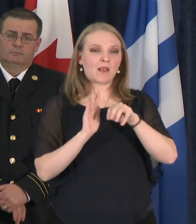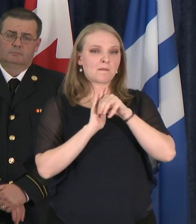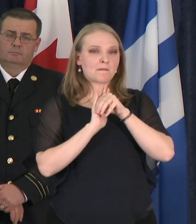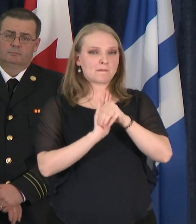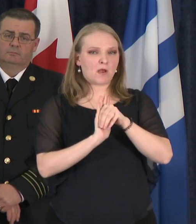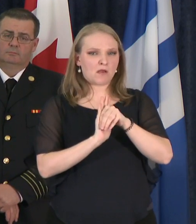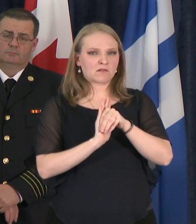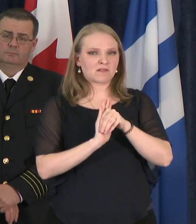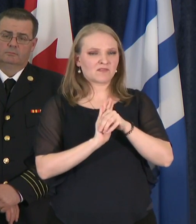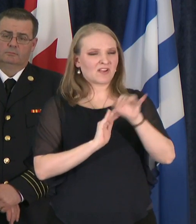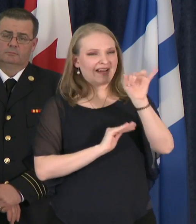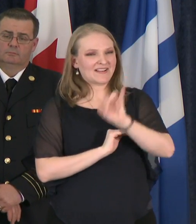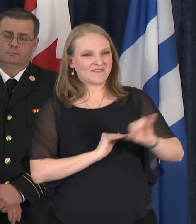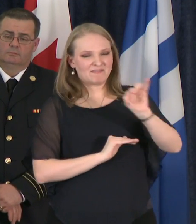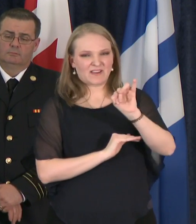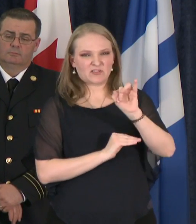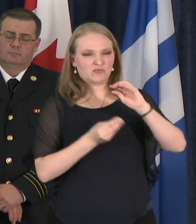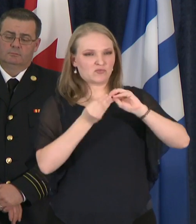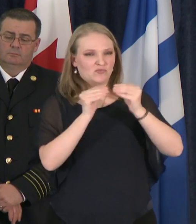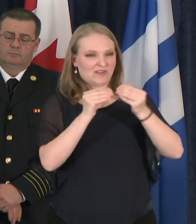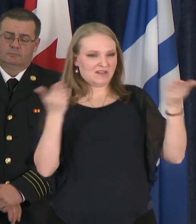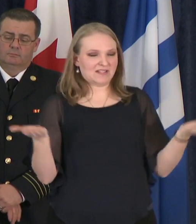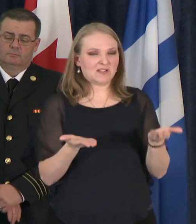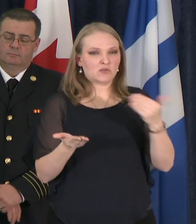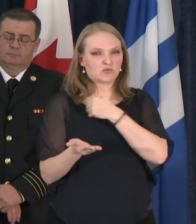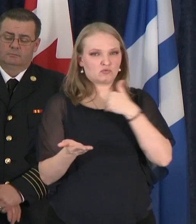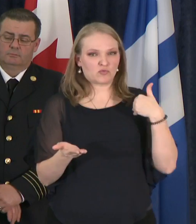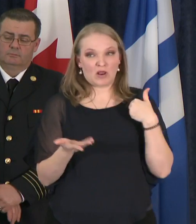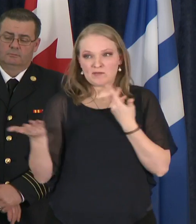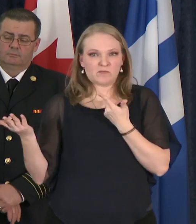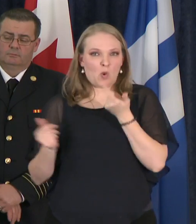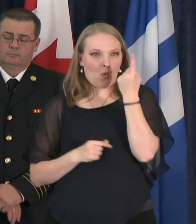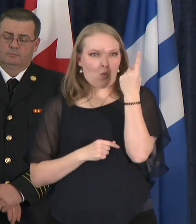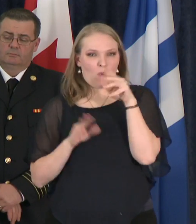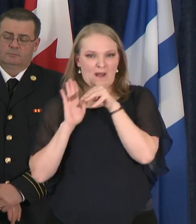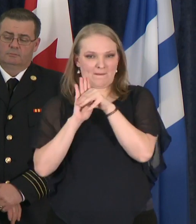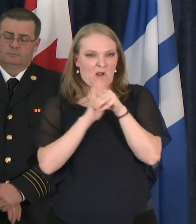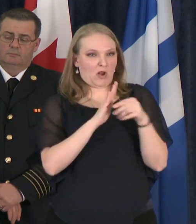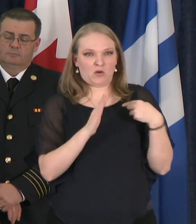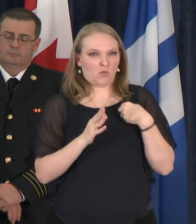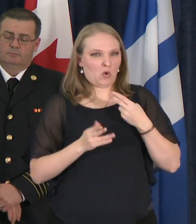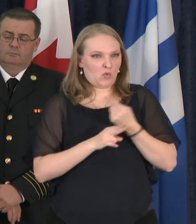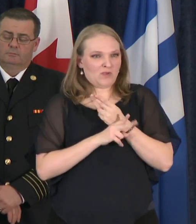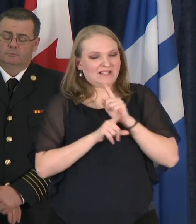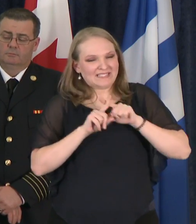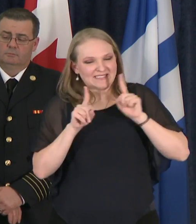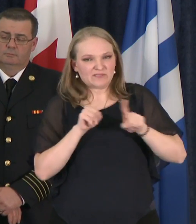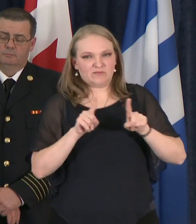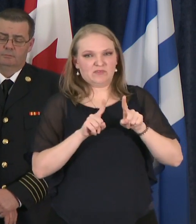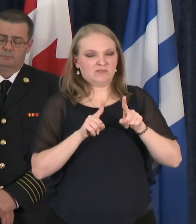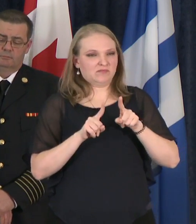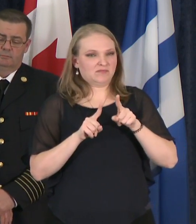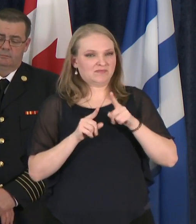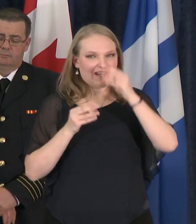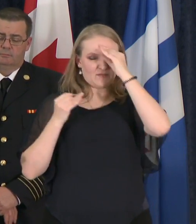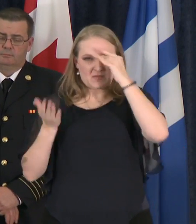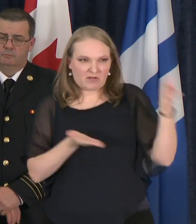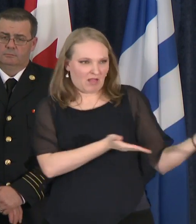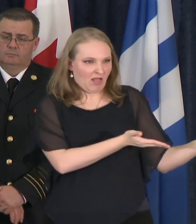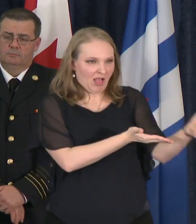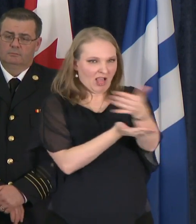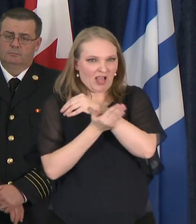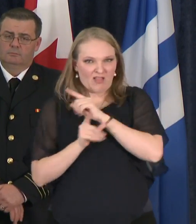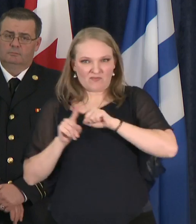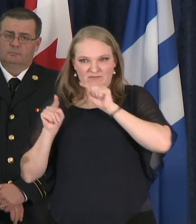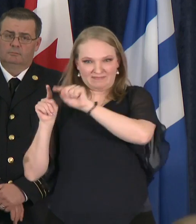potential infection rate here in Toronto? There isn't a singular model. We're using several different sources of information, and in fact, there are a number of